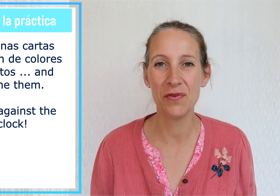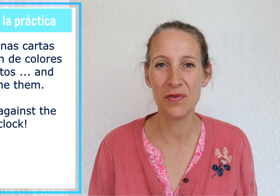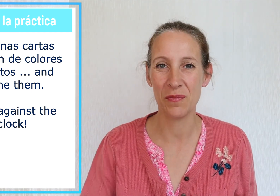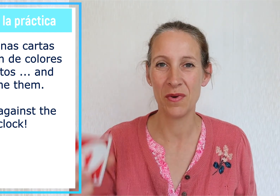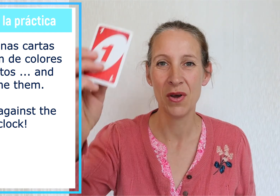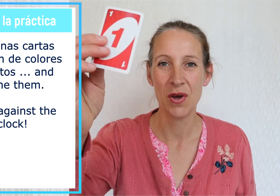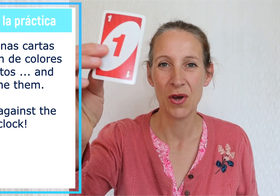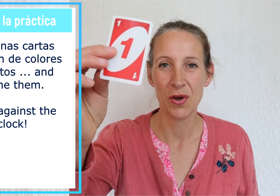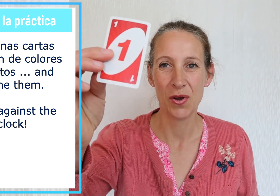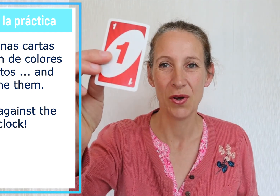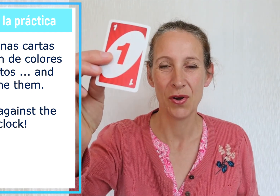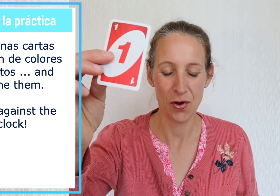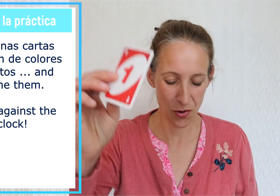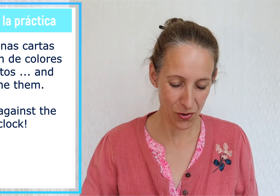them. Rojo,